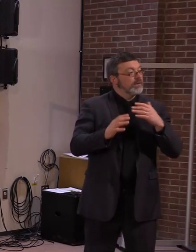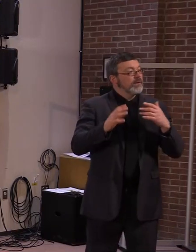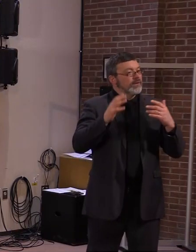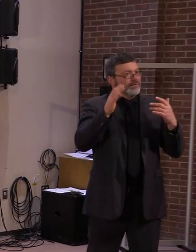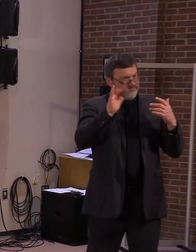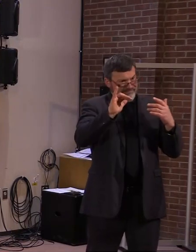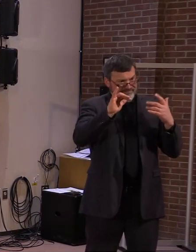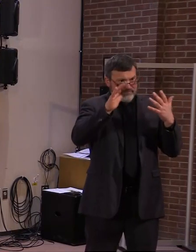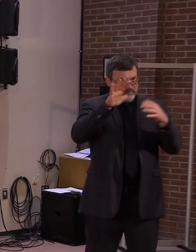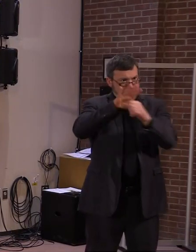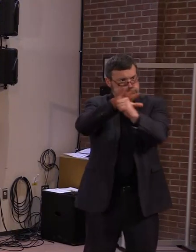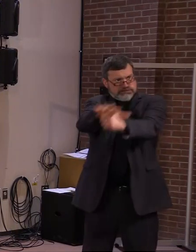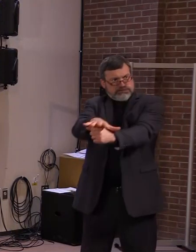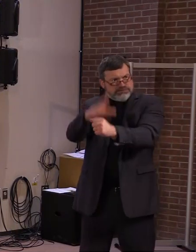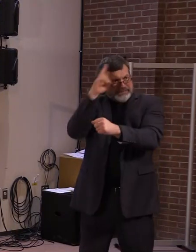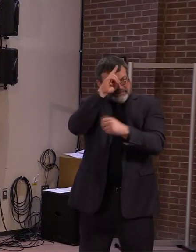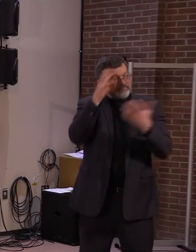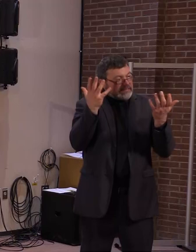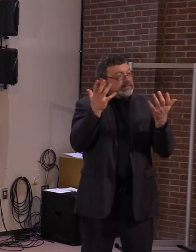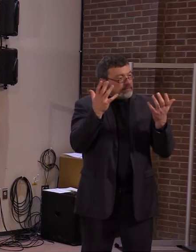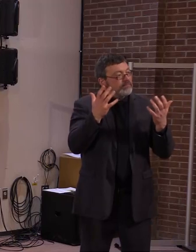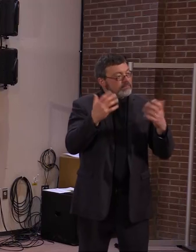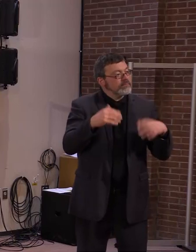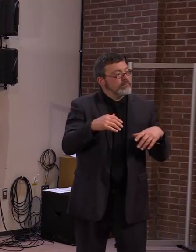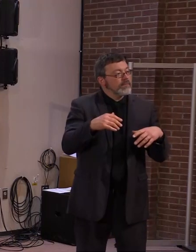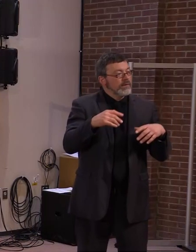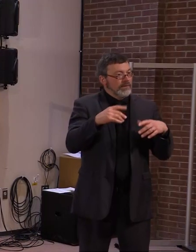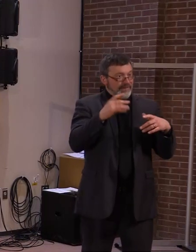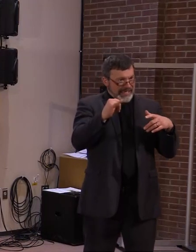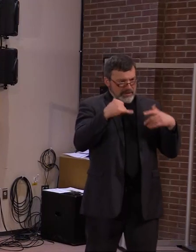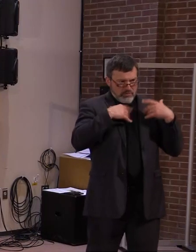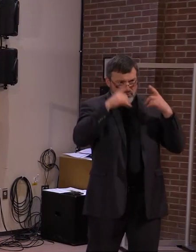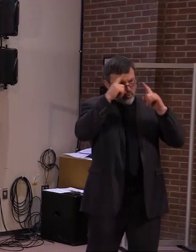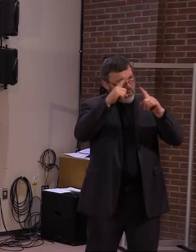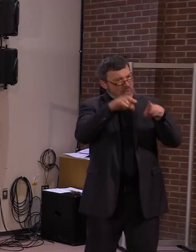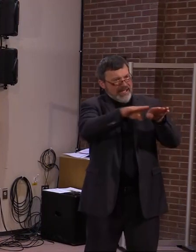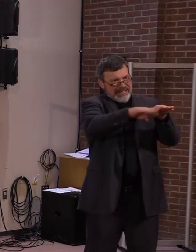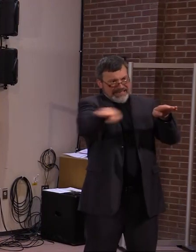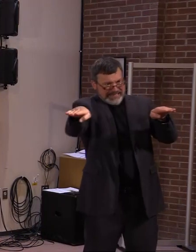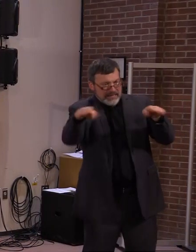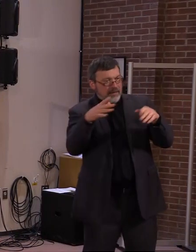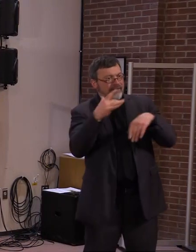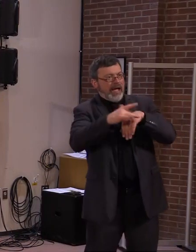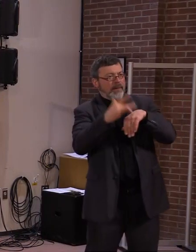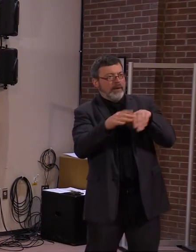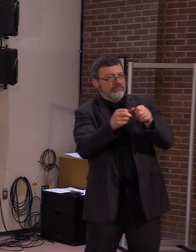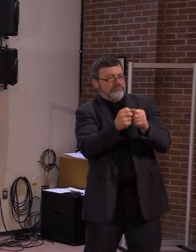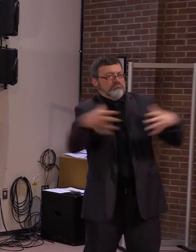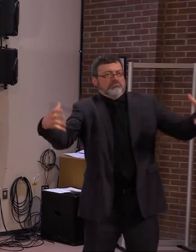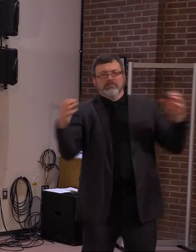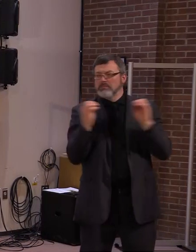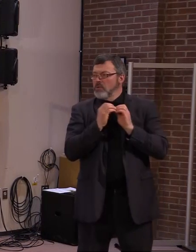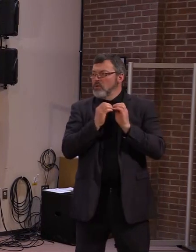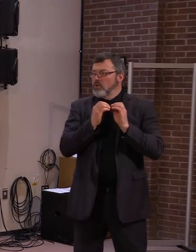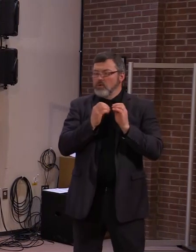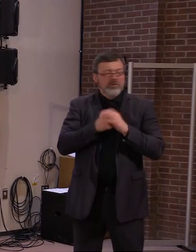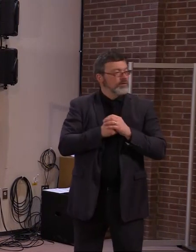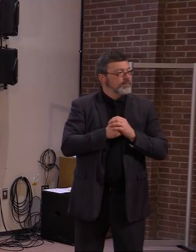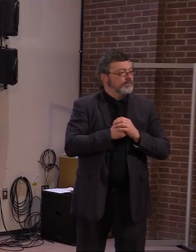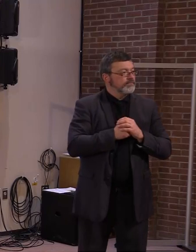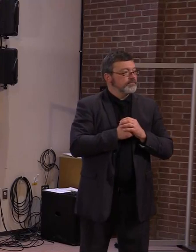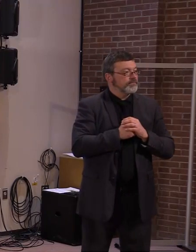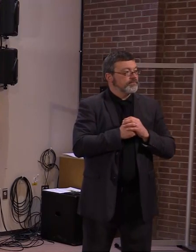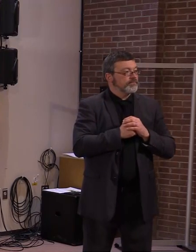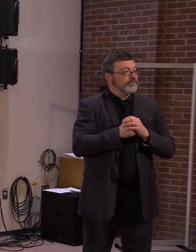preventing hospitalizations, we want to continue to increase the uptake of vaccines for anyone above the age of 5, as well as